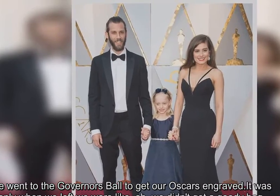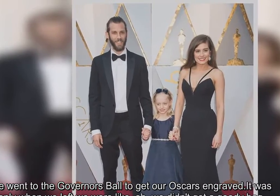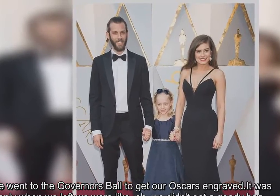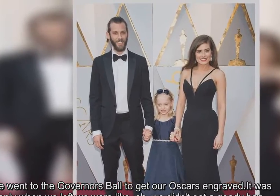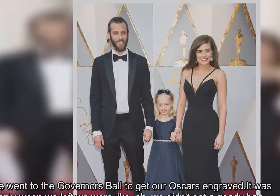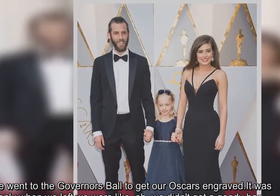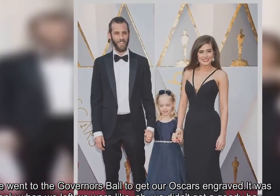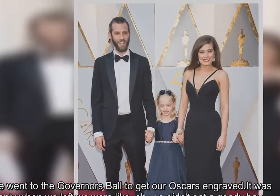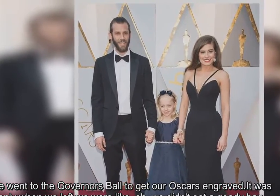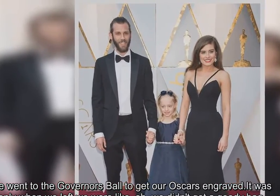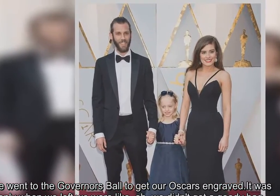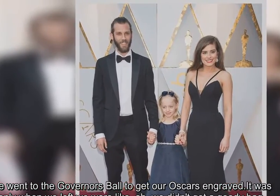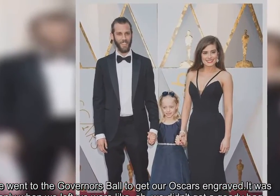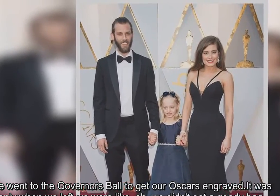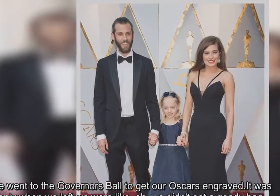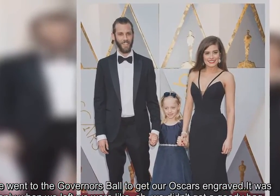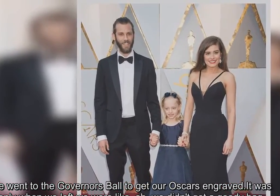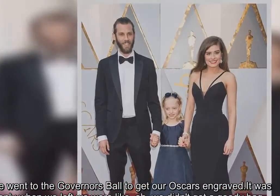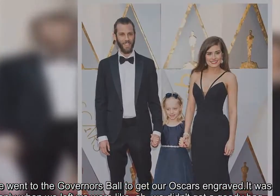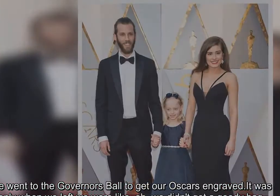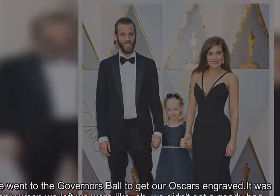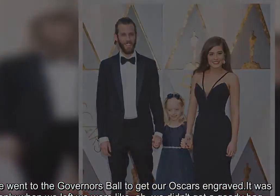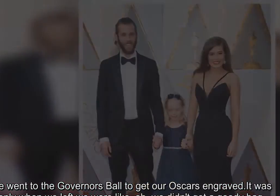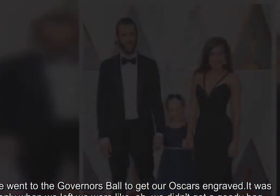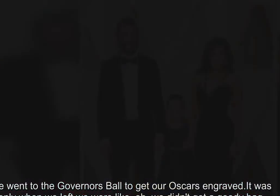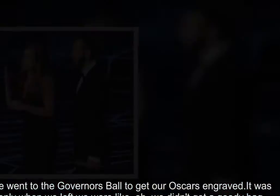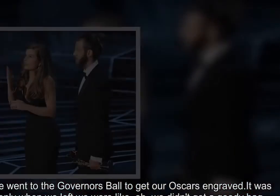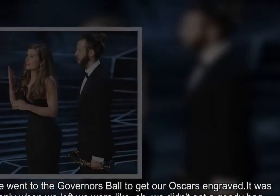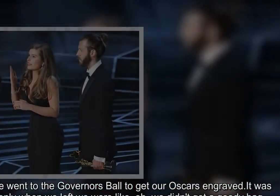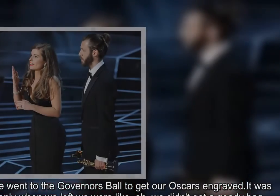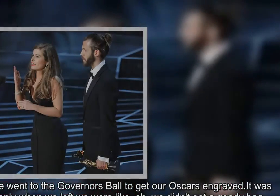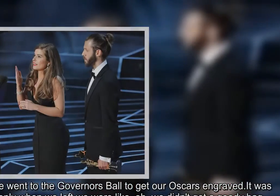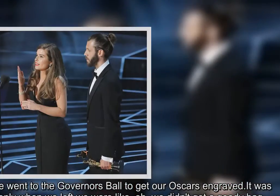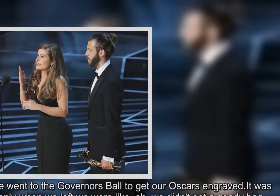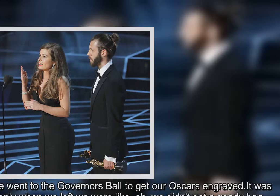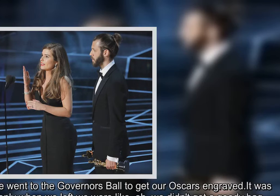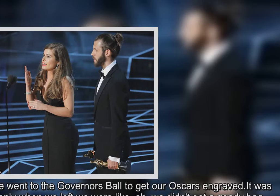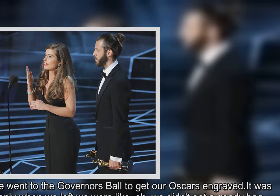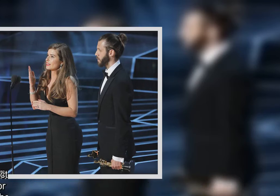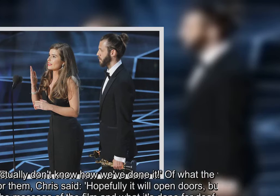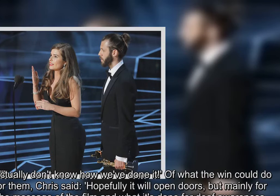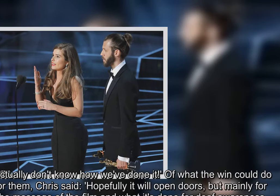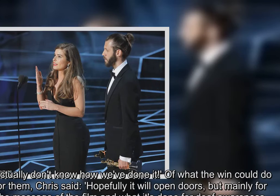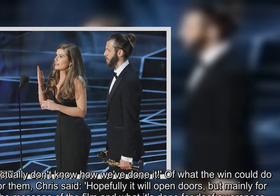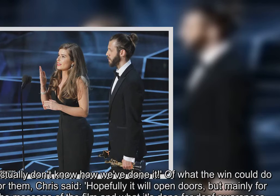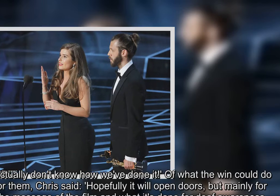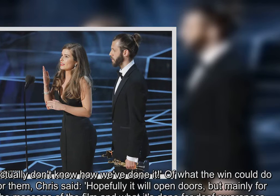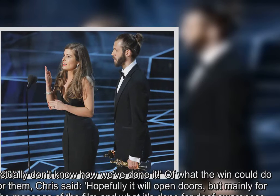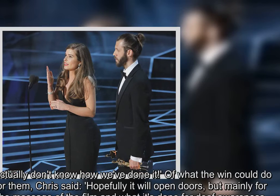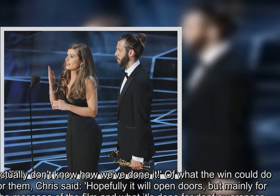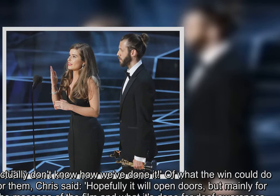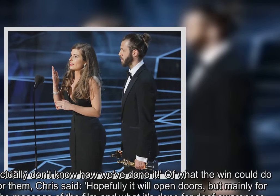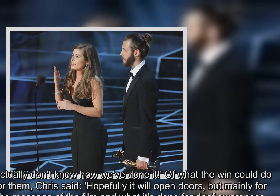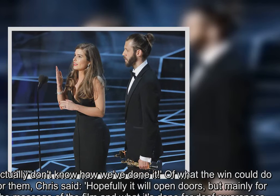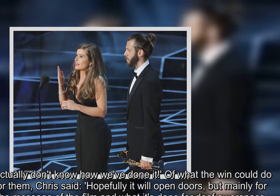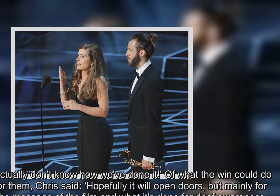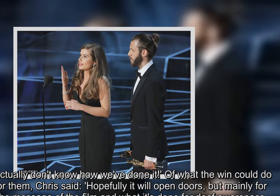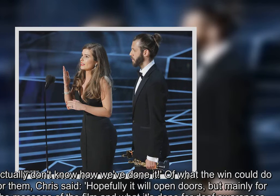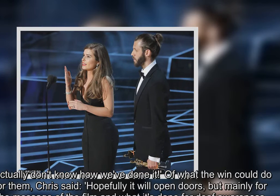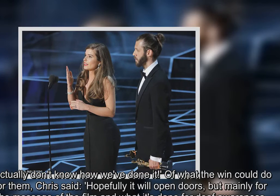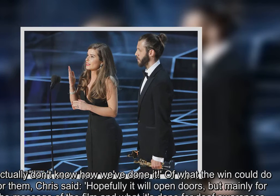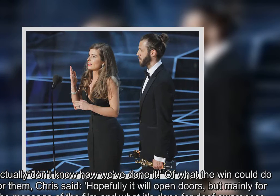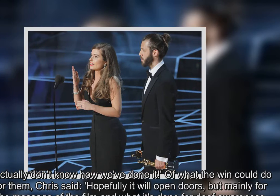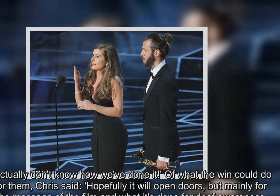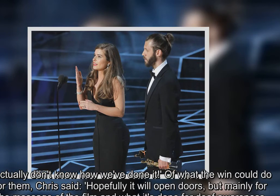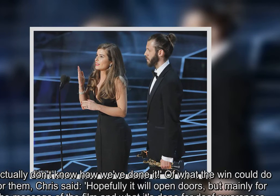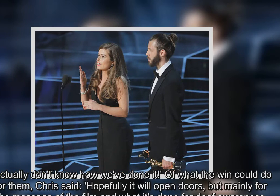I actually don't know how we've done it.Of what the wind could do for them, Chris said, hopefully it will open doors, but mainly